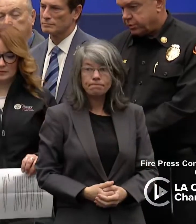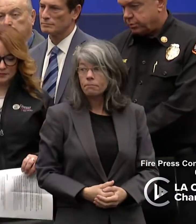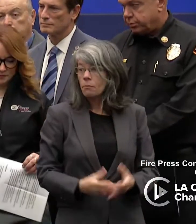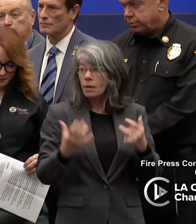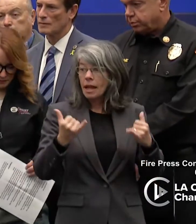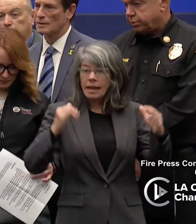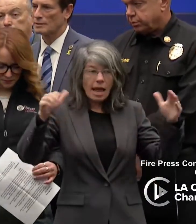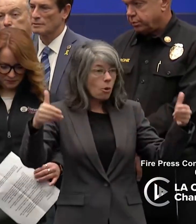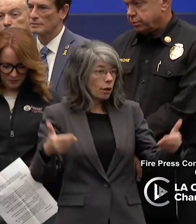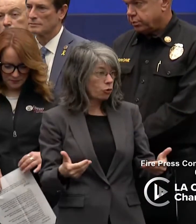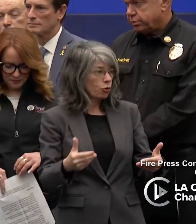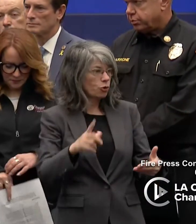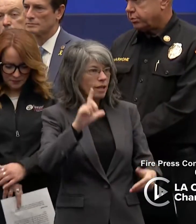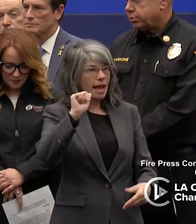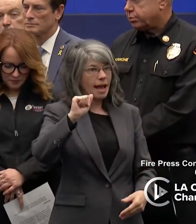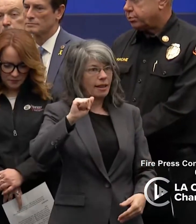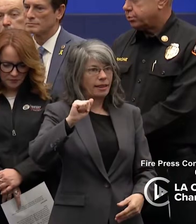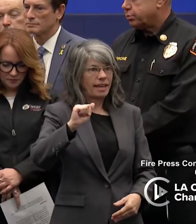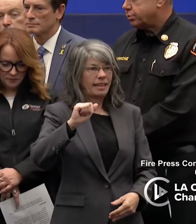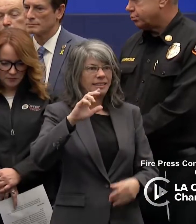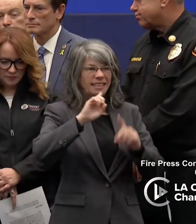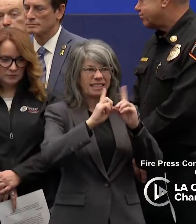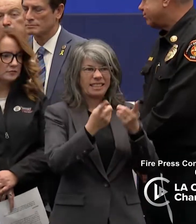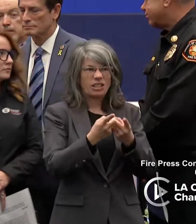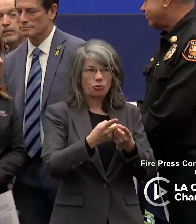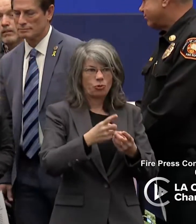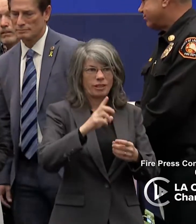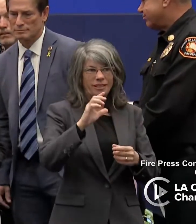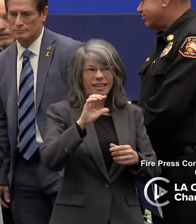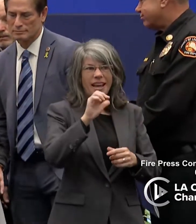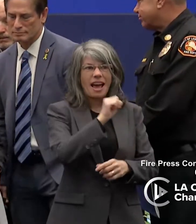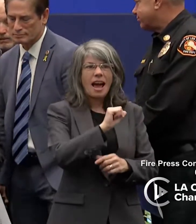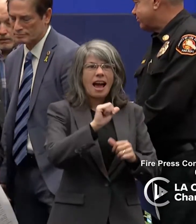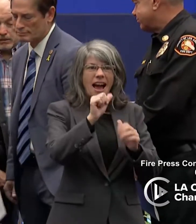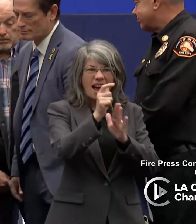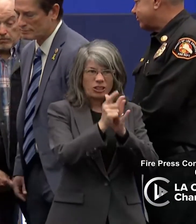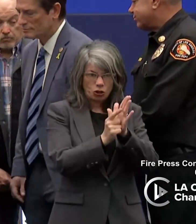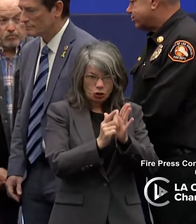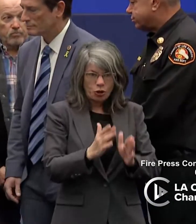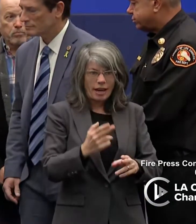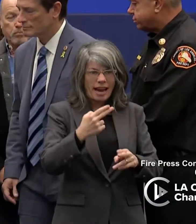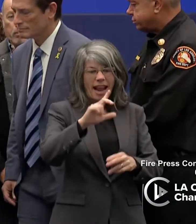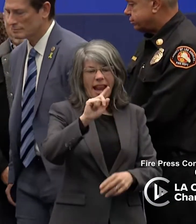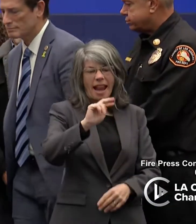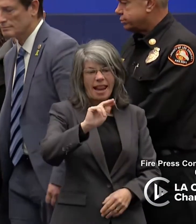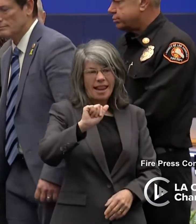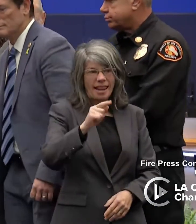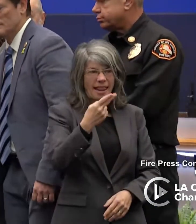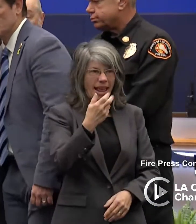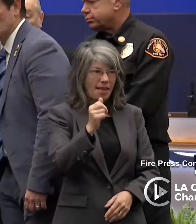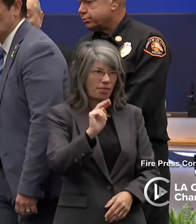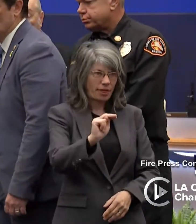now introduce the Los Angeles District Attorney, Nathan Hochman. Thanks.